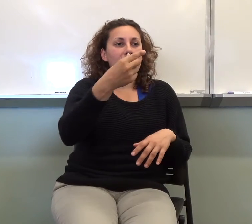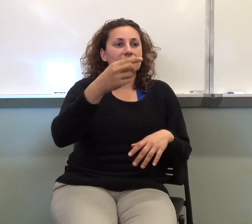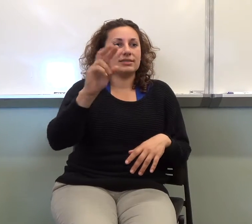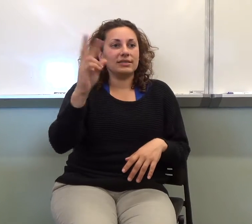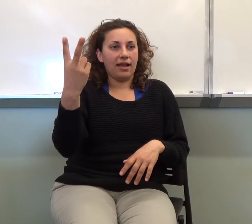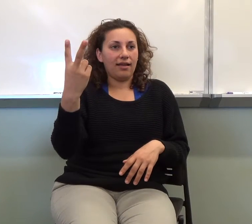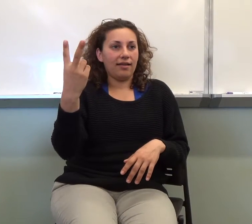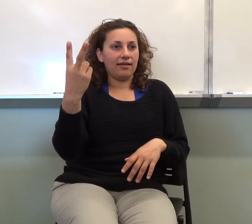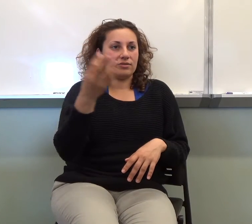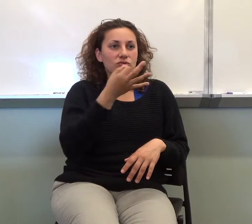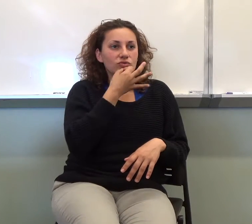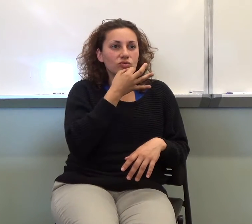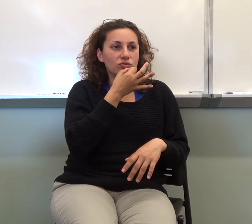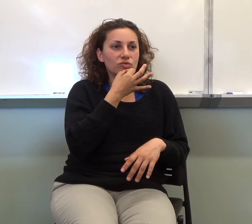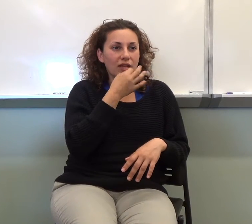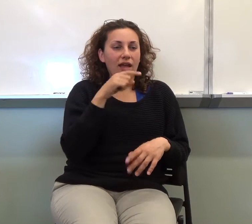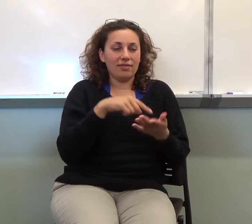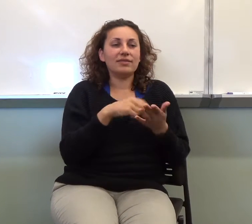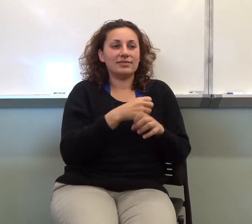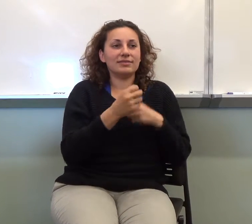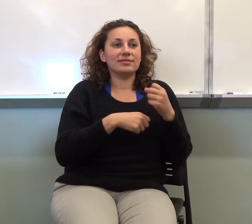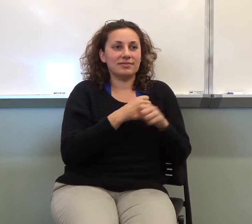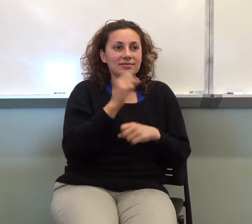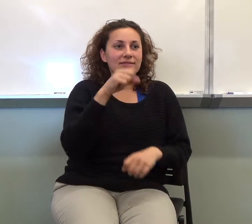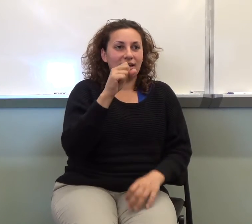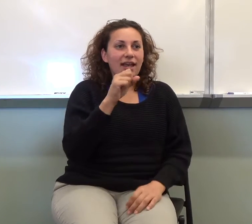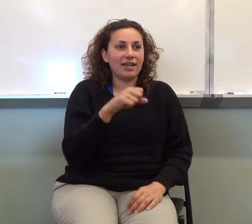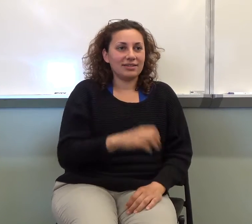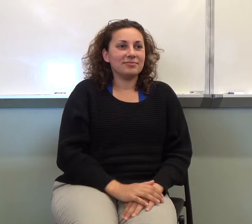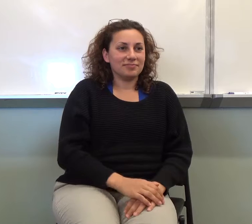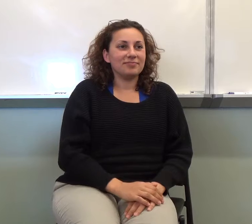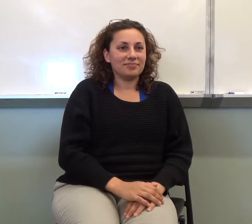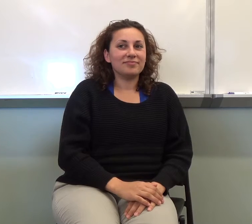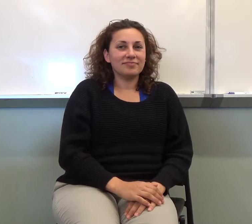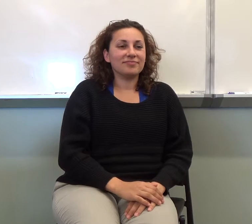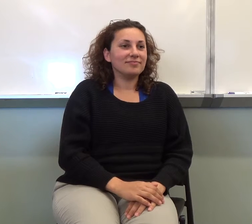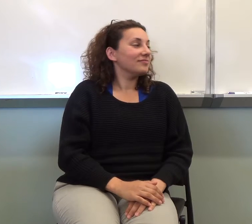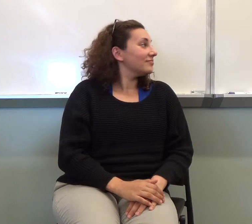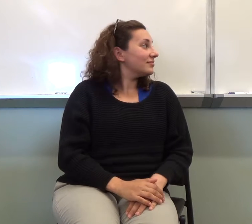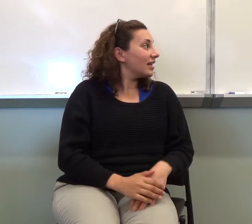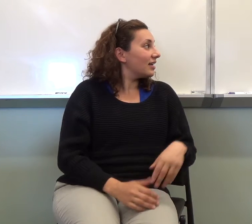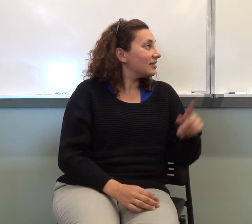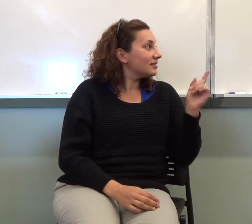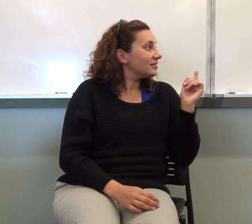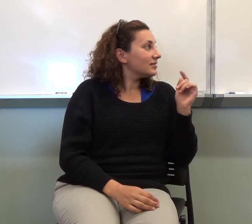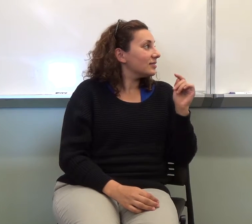freshman. That's a joke. Okay. 12 sophomores.